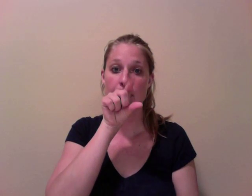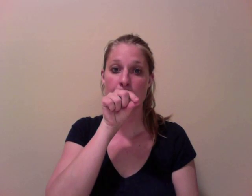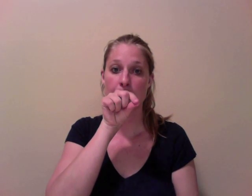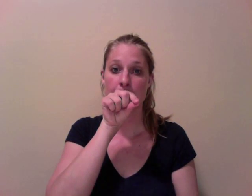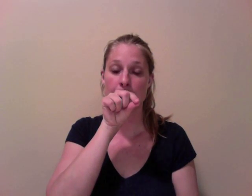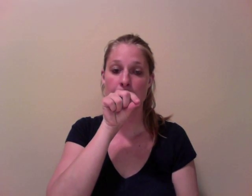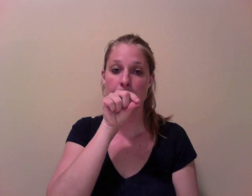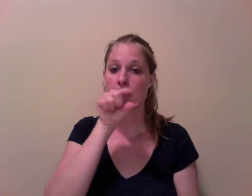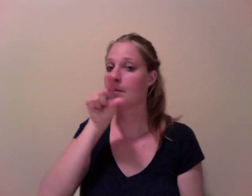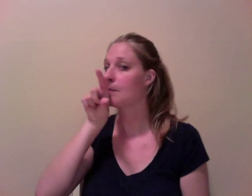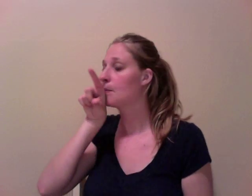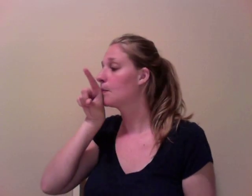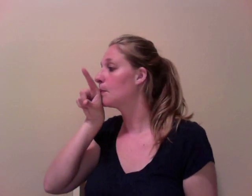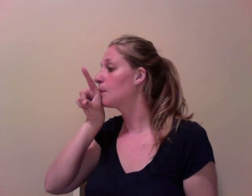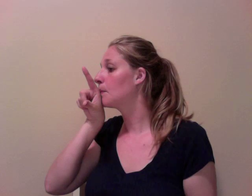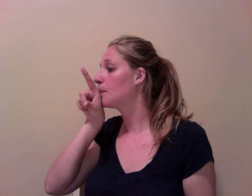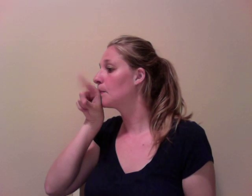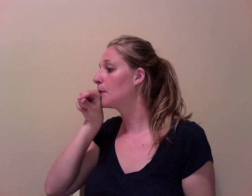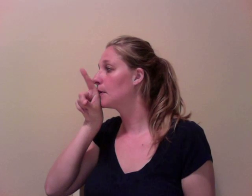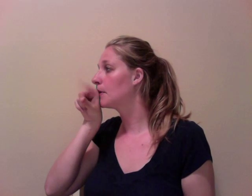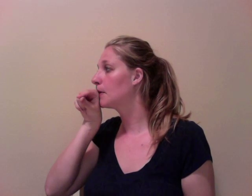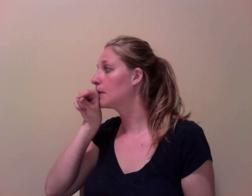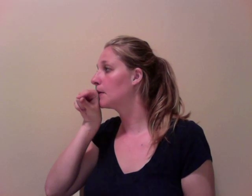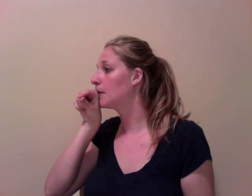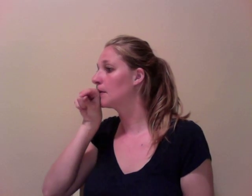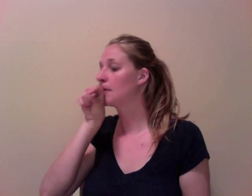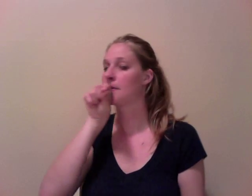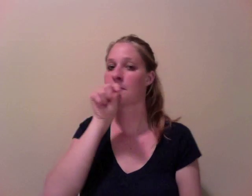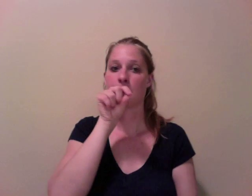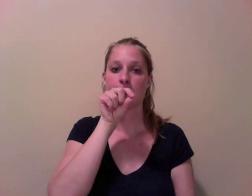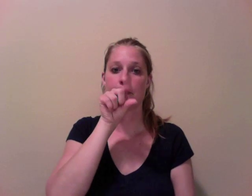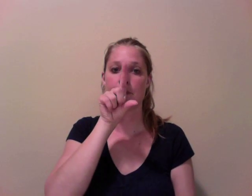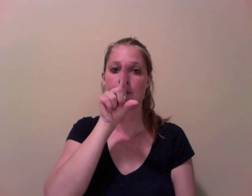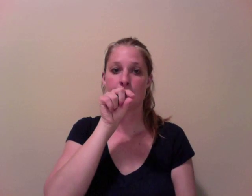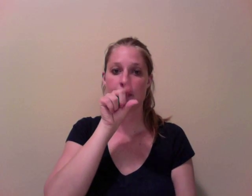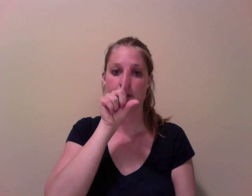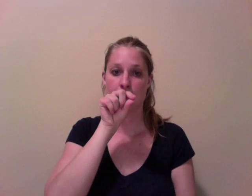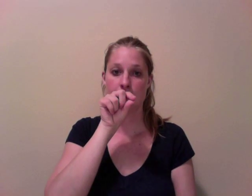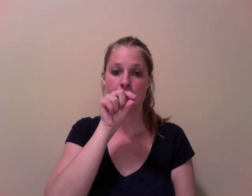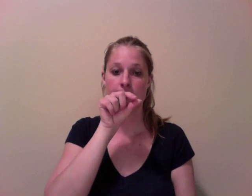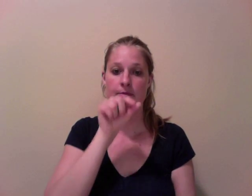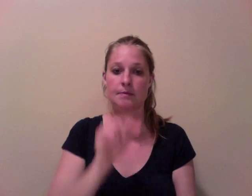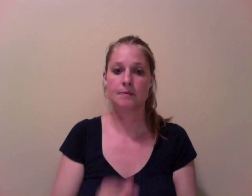Bird. So it's like you're making the motion of the beak.